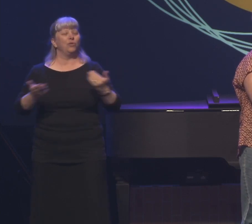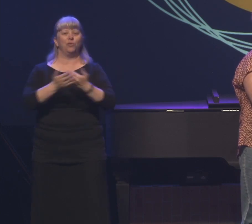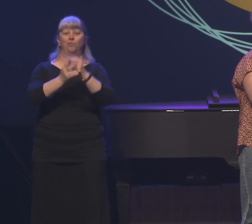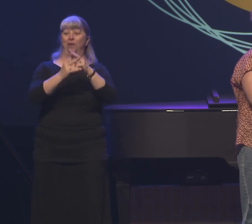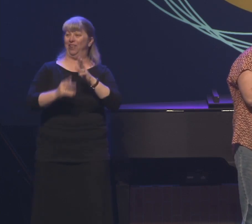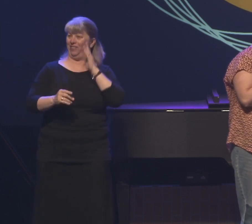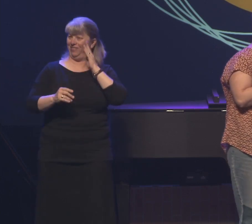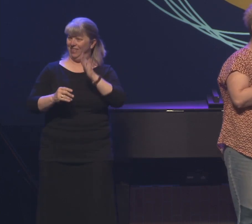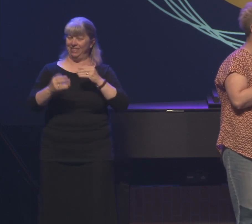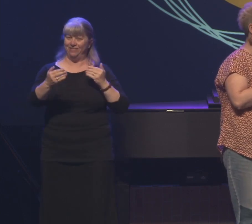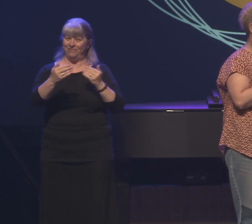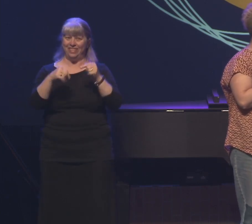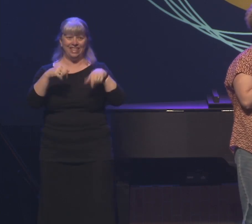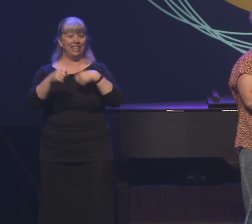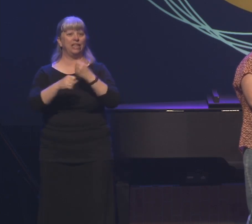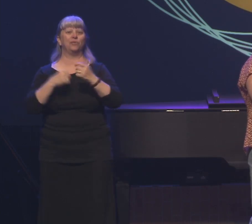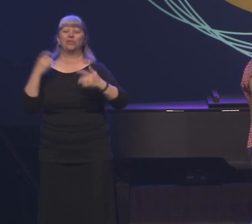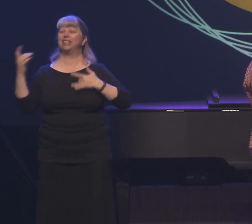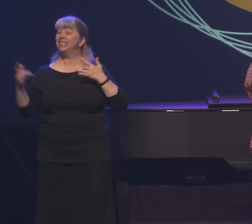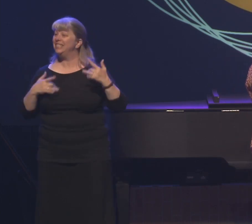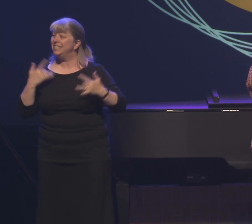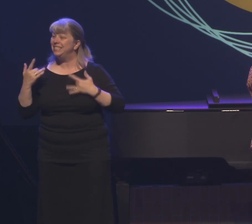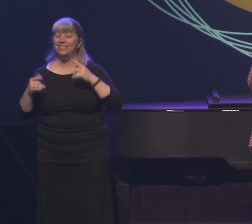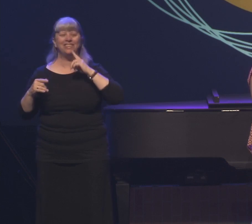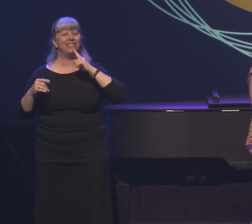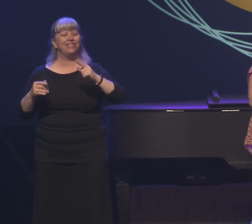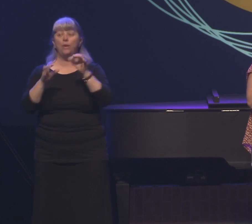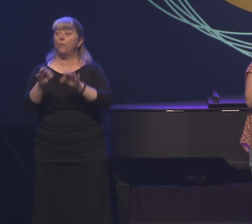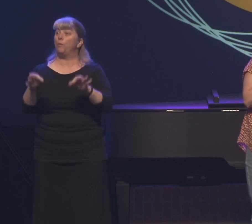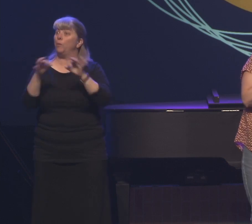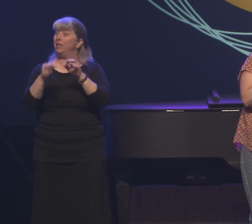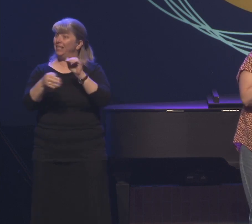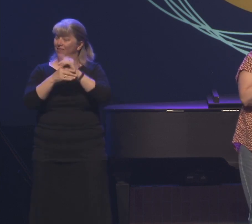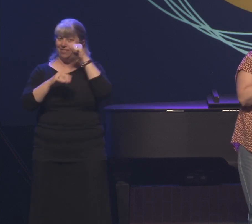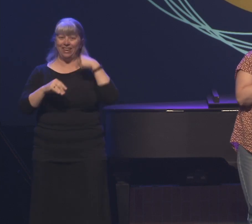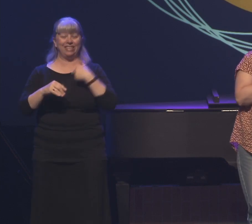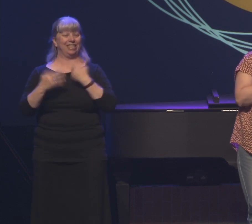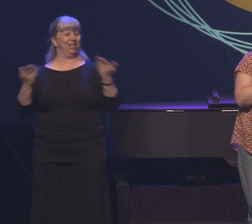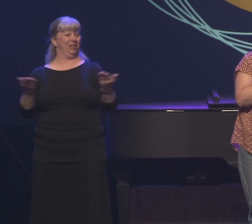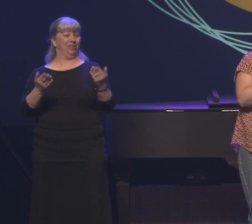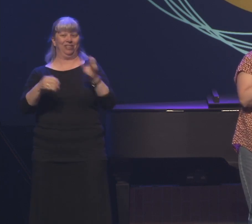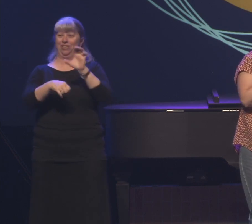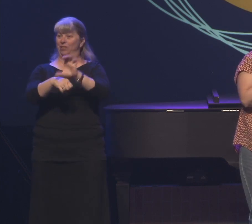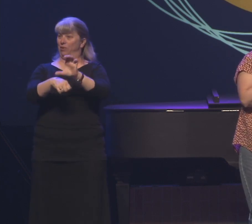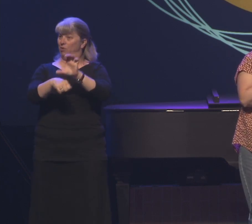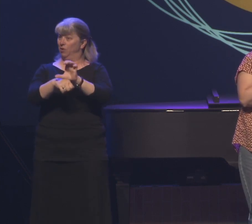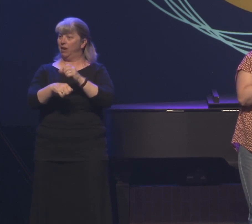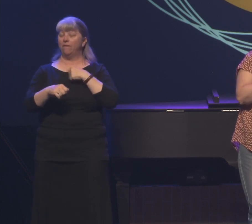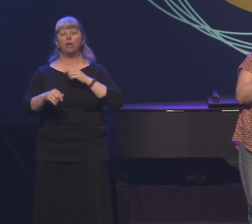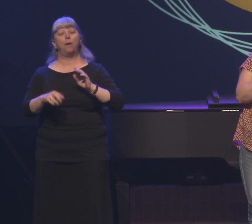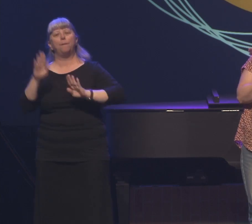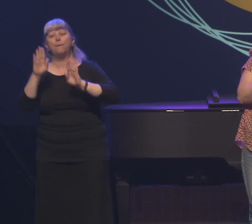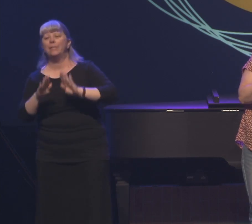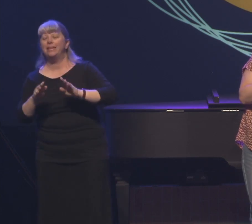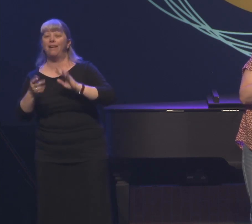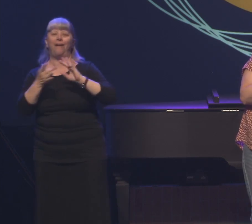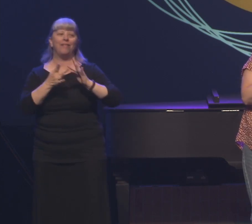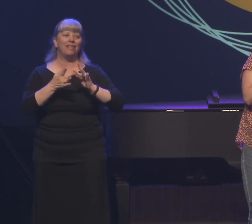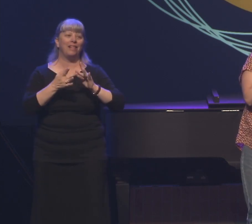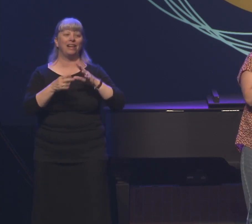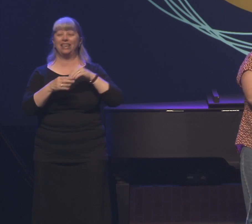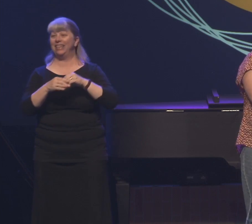that we're going to have this coming year. Yes, we're very excited. So it's a very important evening for us as a church. Yes, you can get your tickets online. You can get them